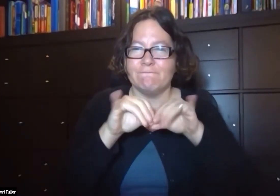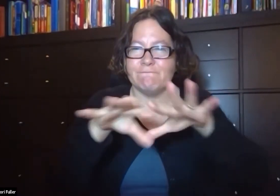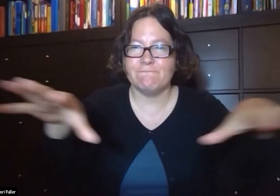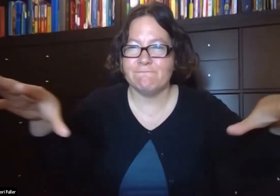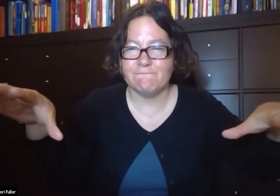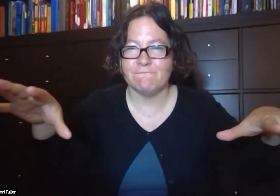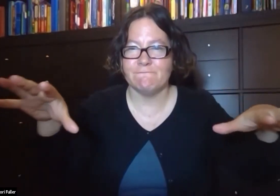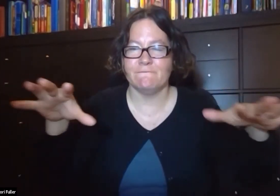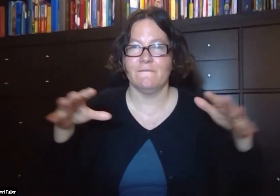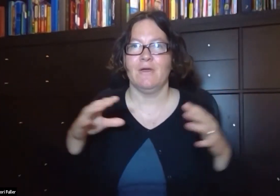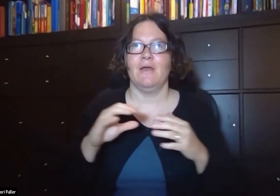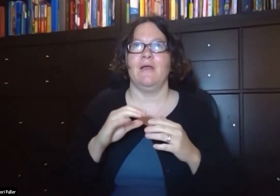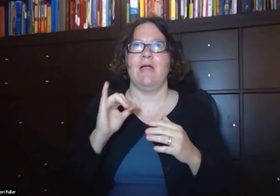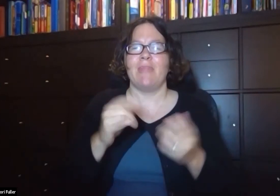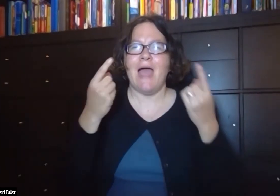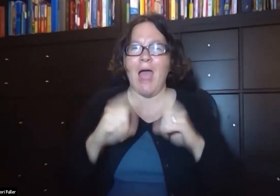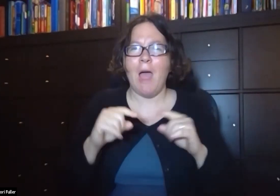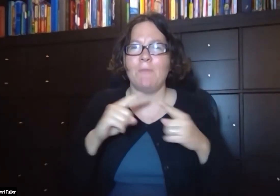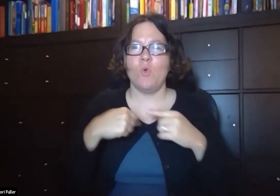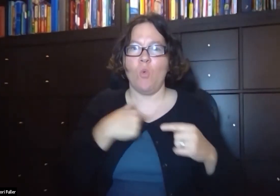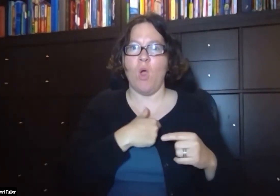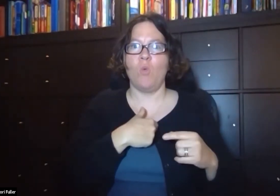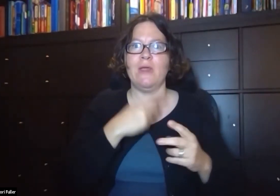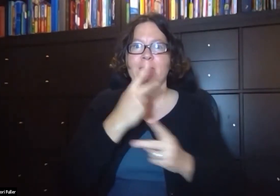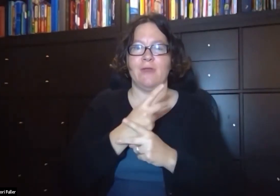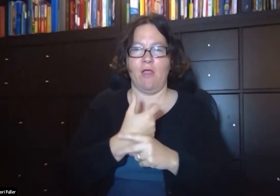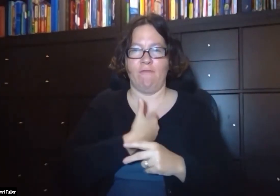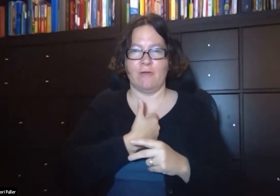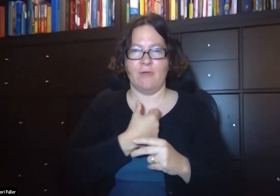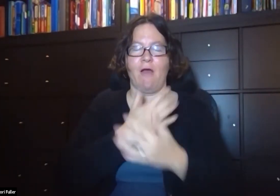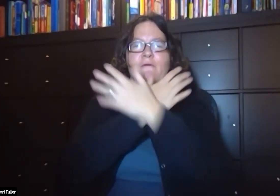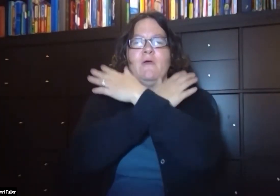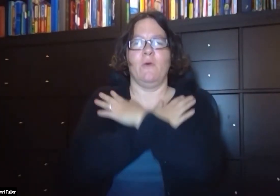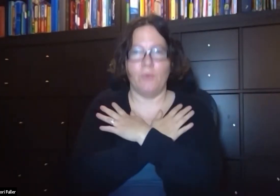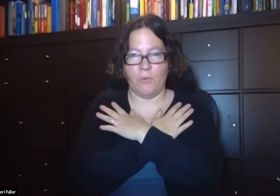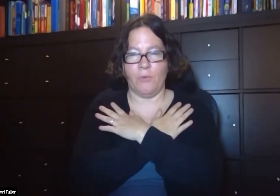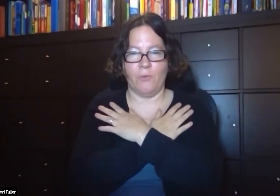glory. And so, and to have that